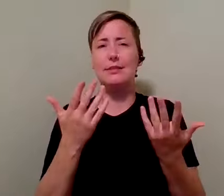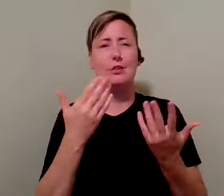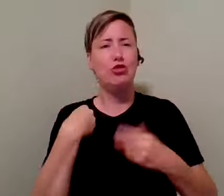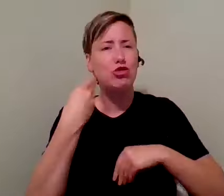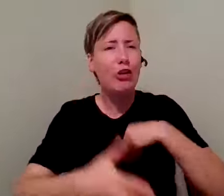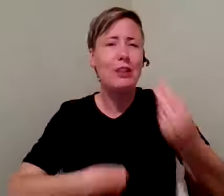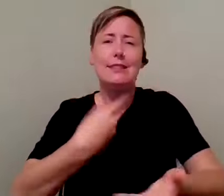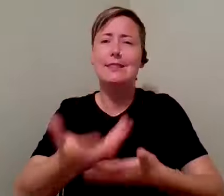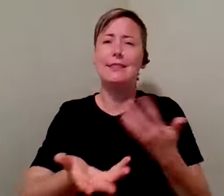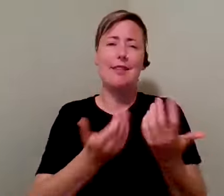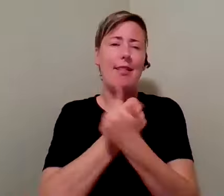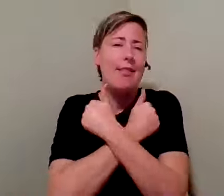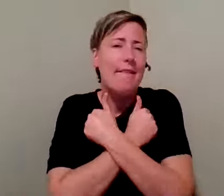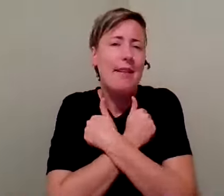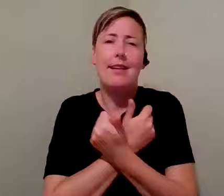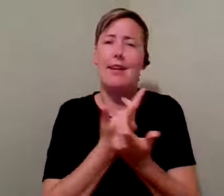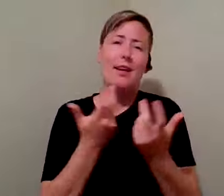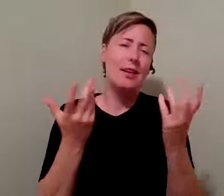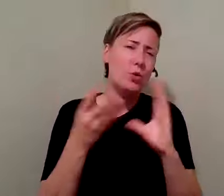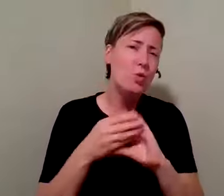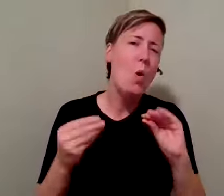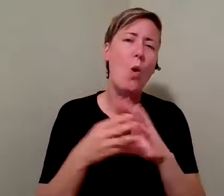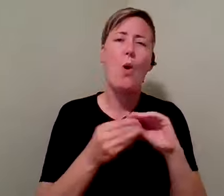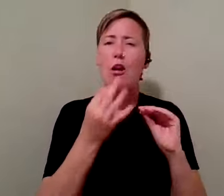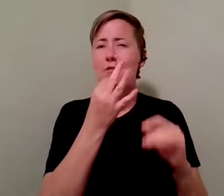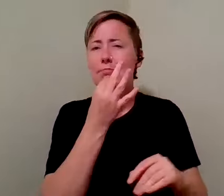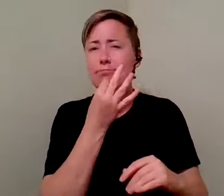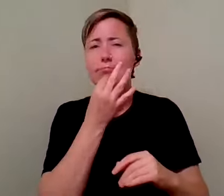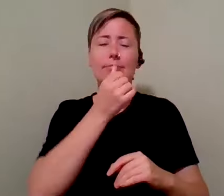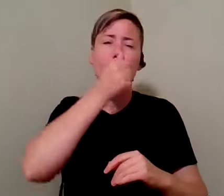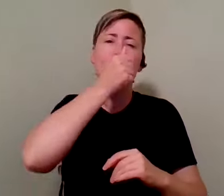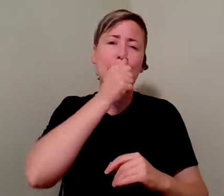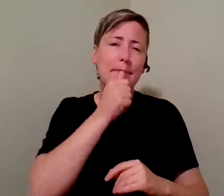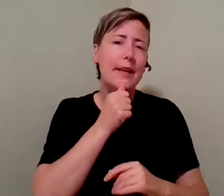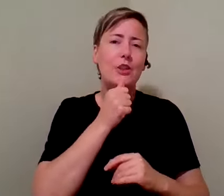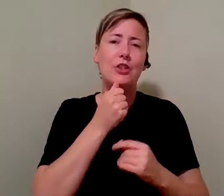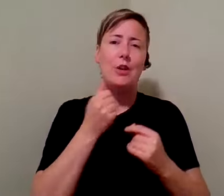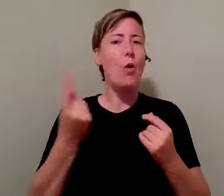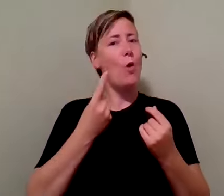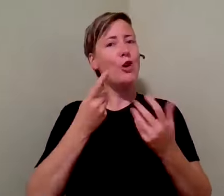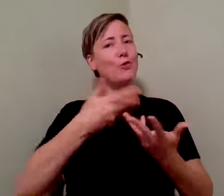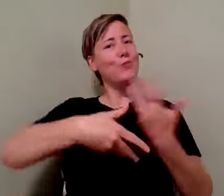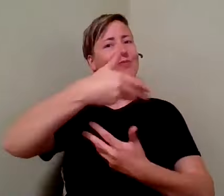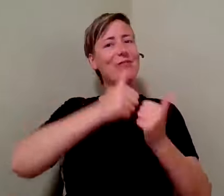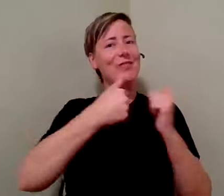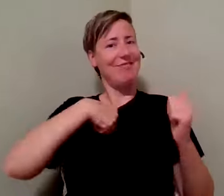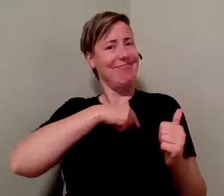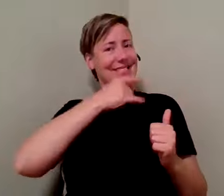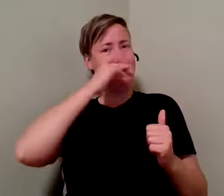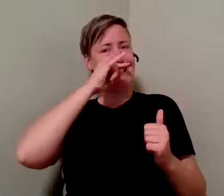he told the most wonderful stories, and he was patient. He had time for us kids, and I wanted to be like him when I grew